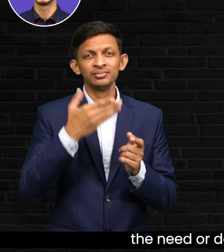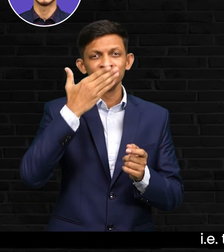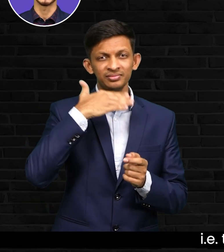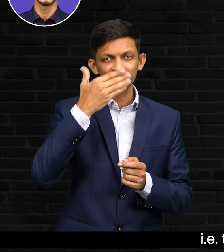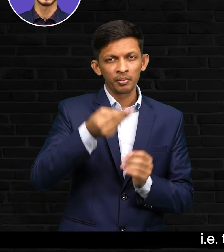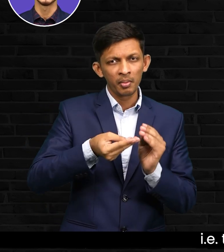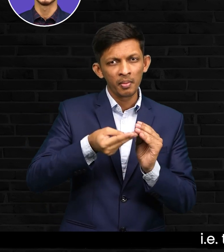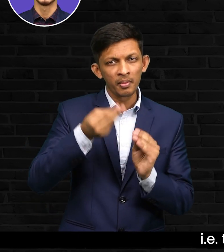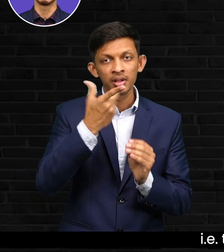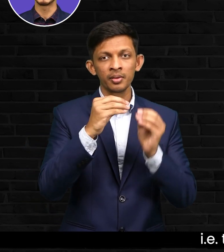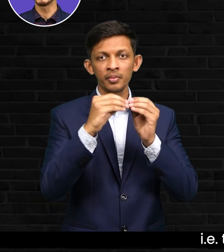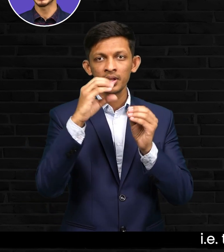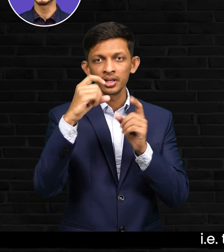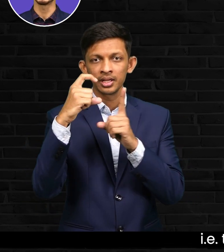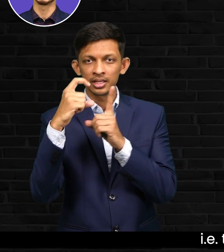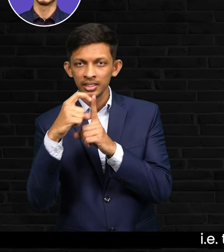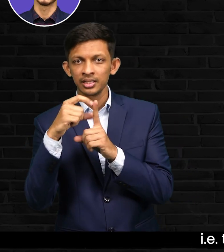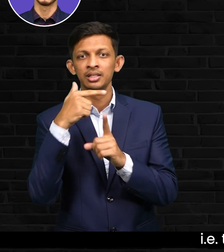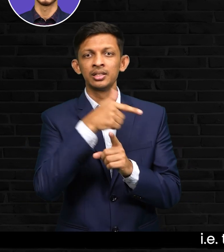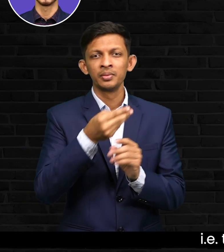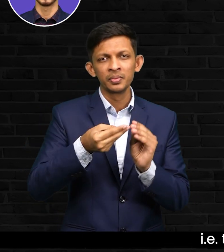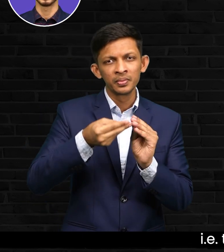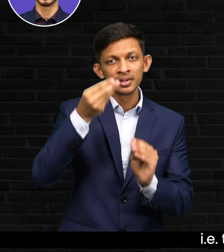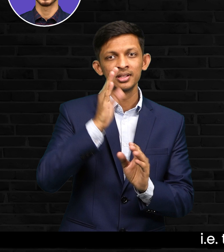increases, that is, the BOD increases.